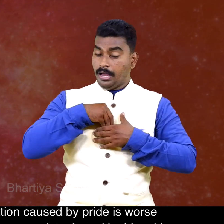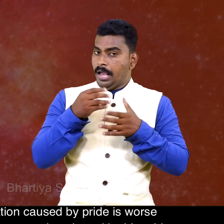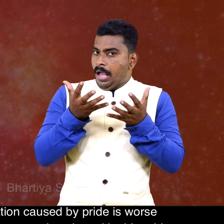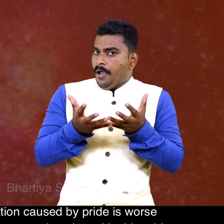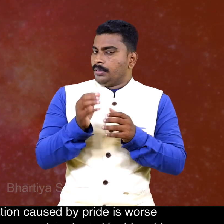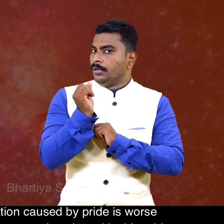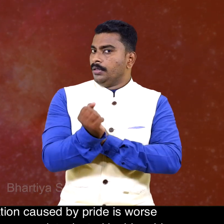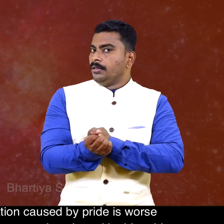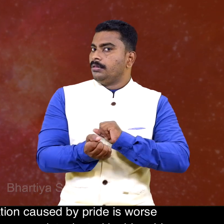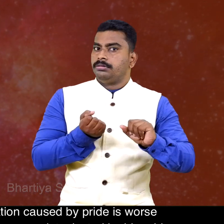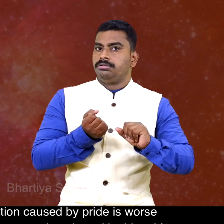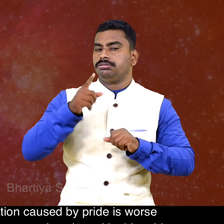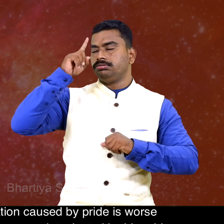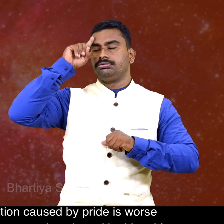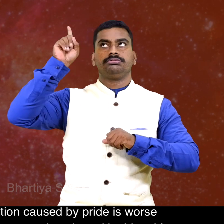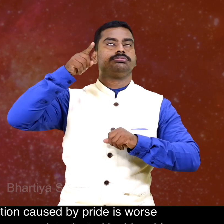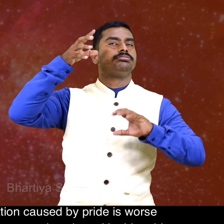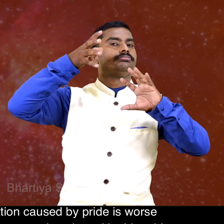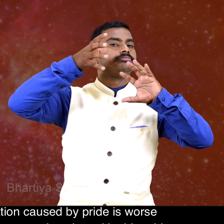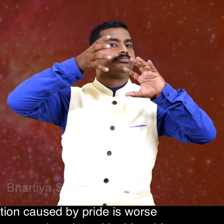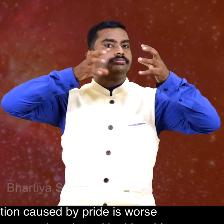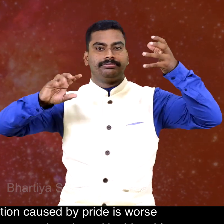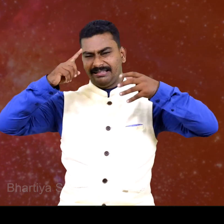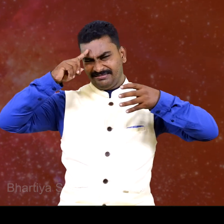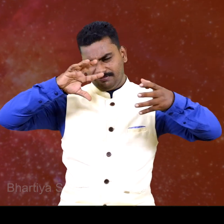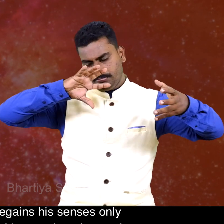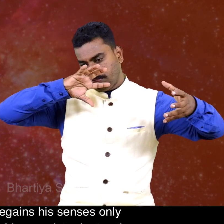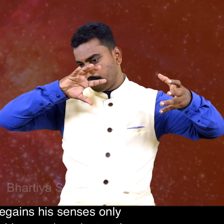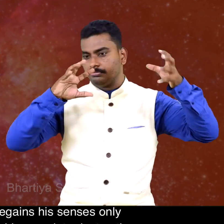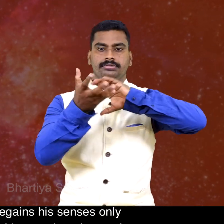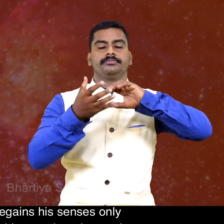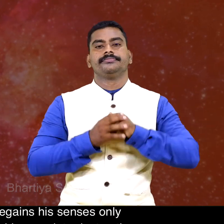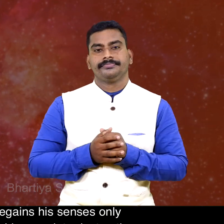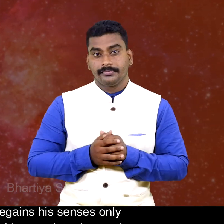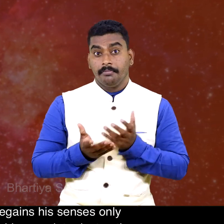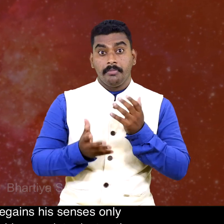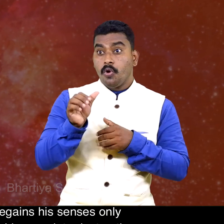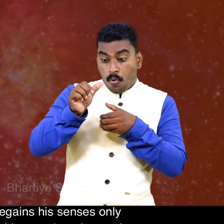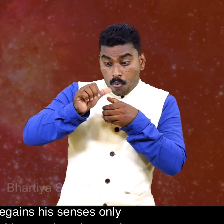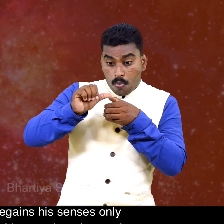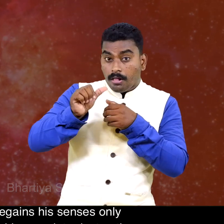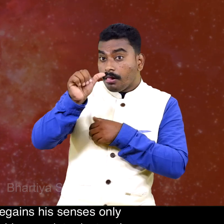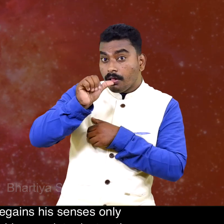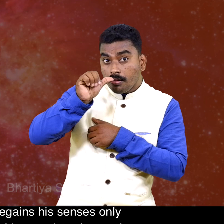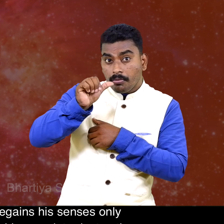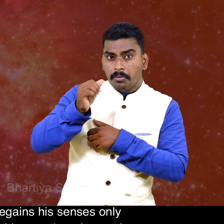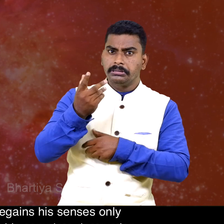a person intoxicated by his pride regains his senses only after